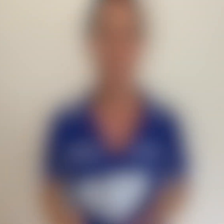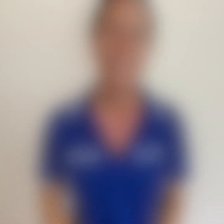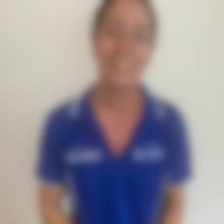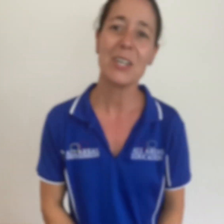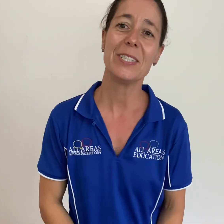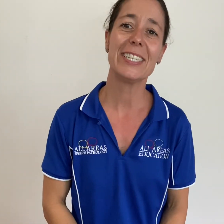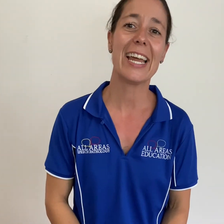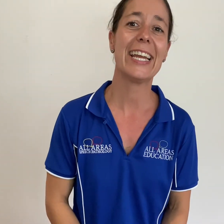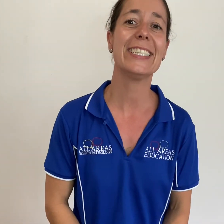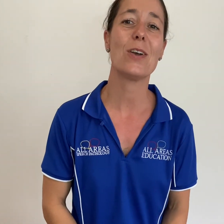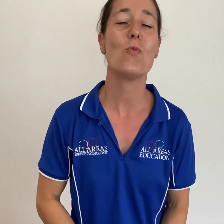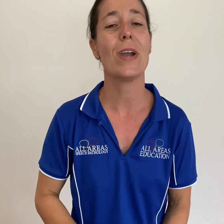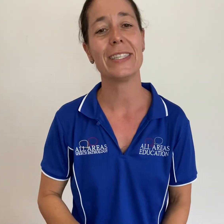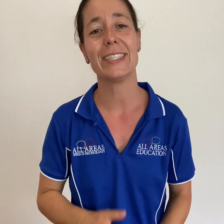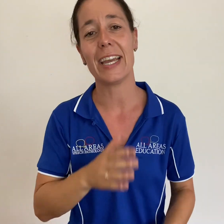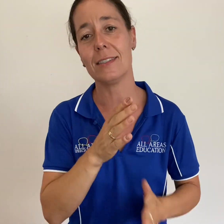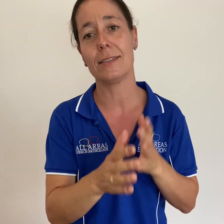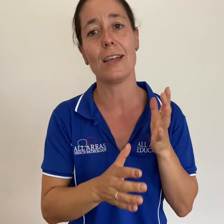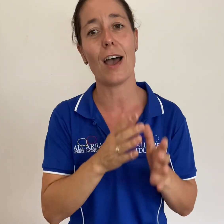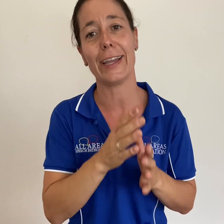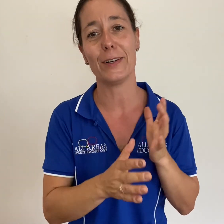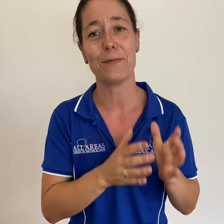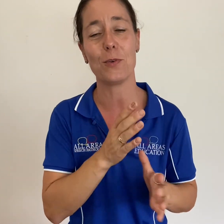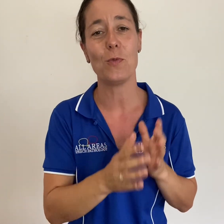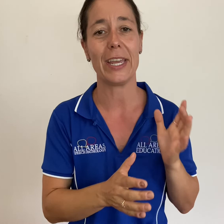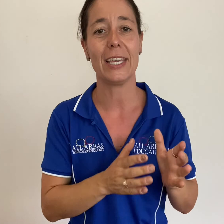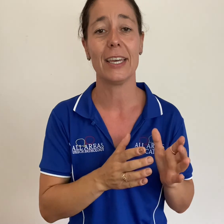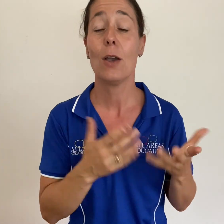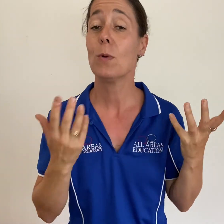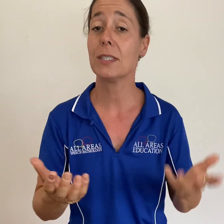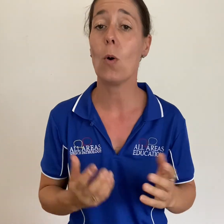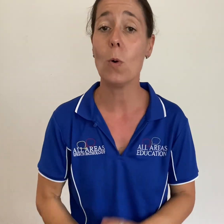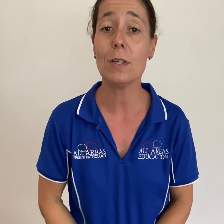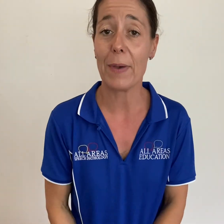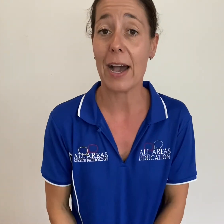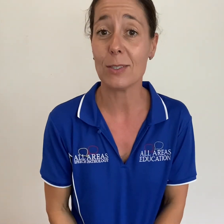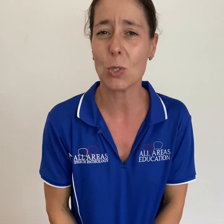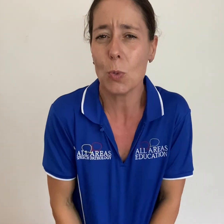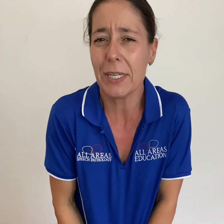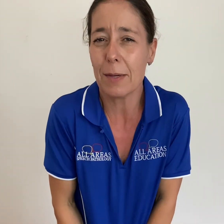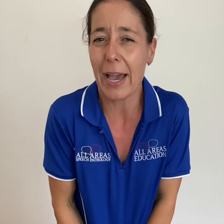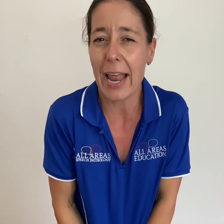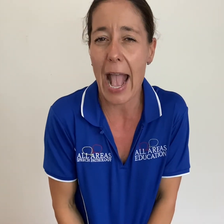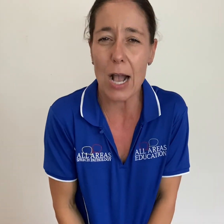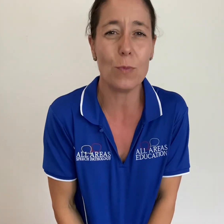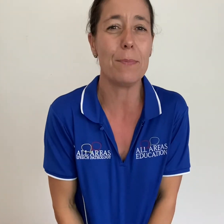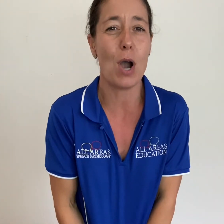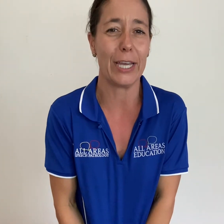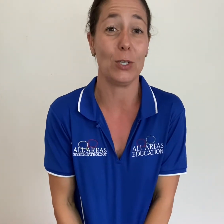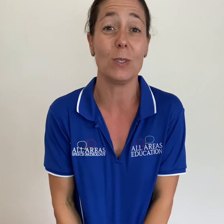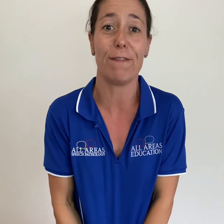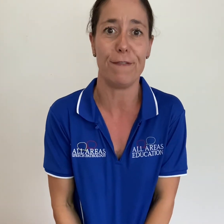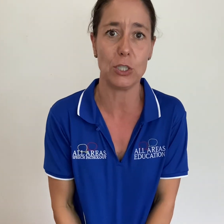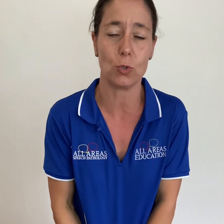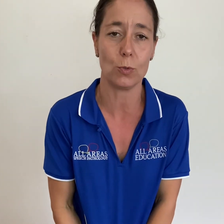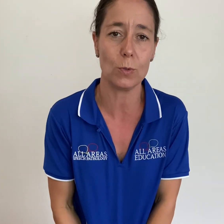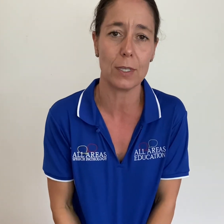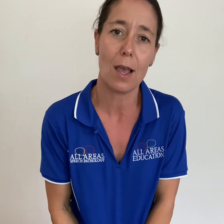So today's Wednesday sign of the week was all about talking about how we might use visuals